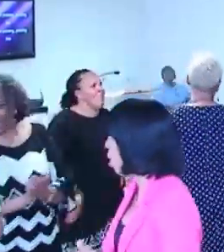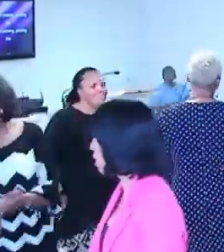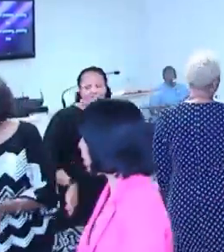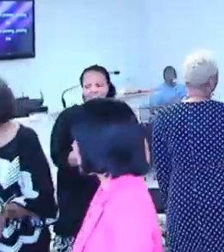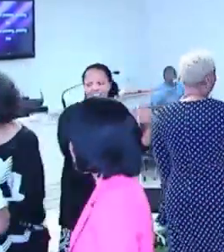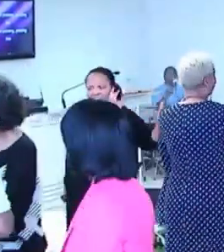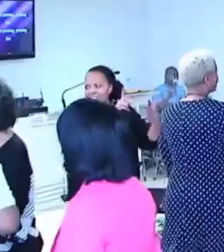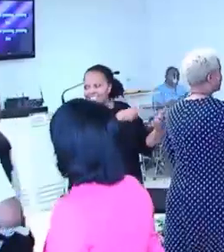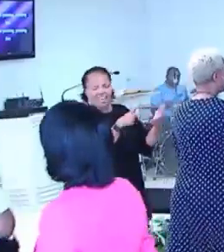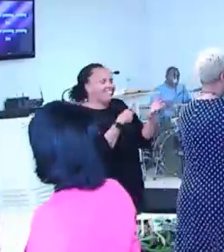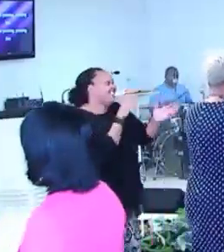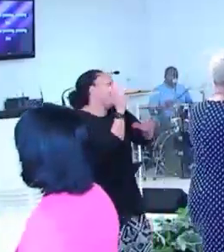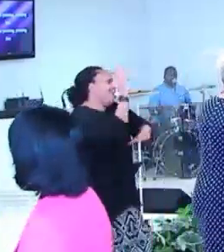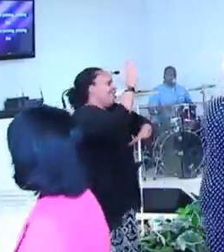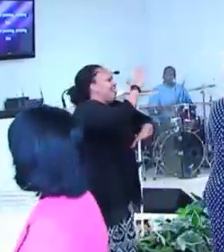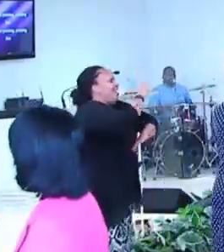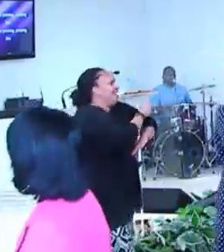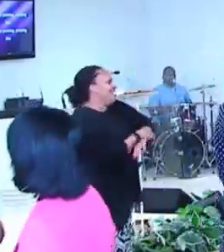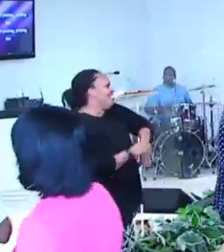devil mad. I'm dancing all day long.